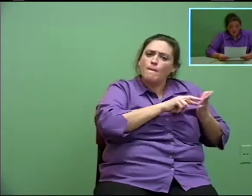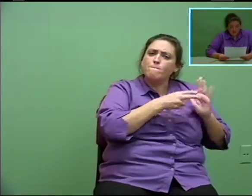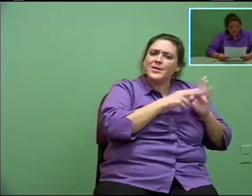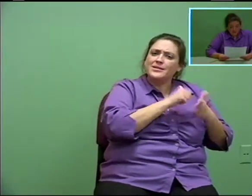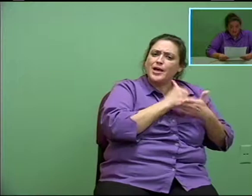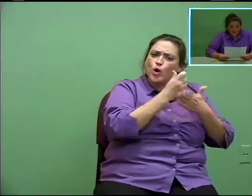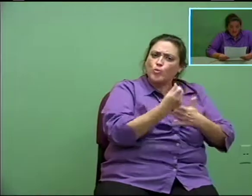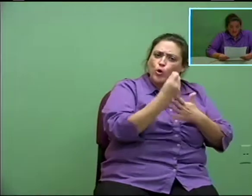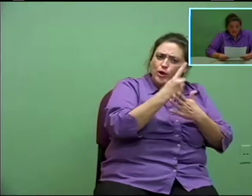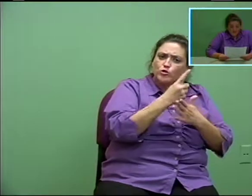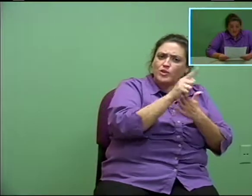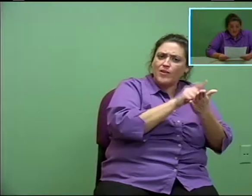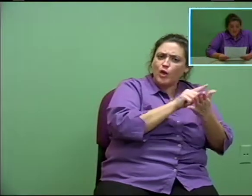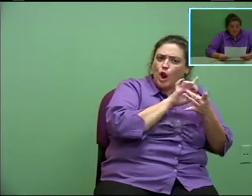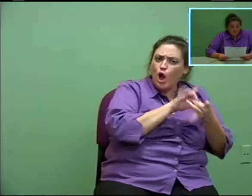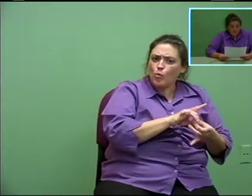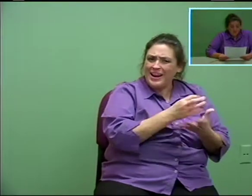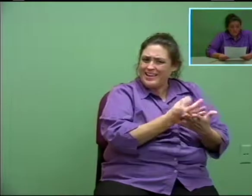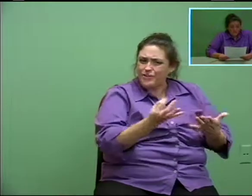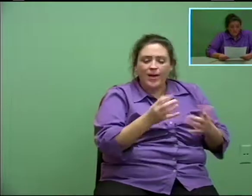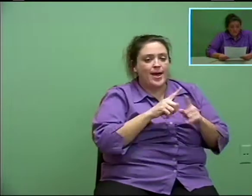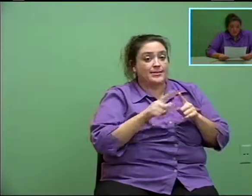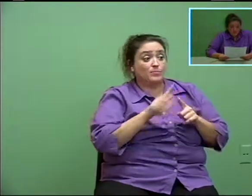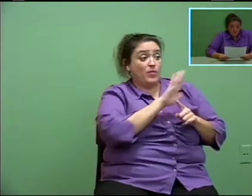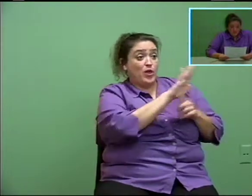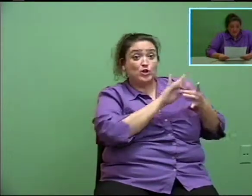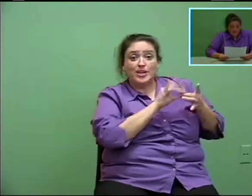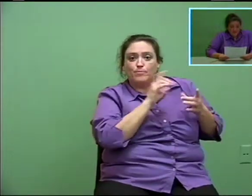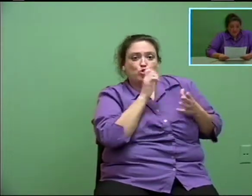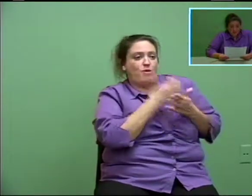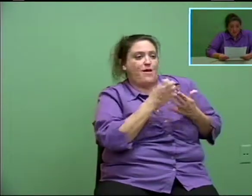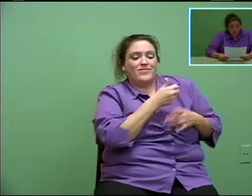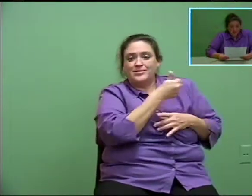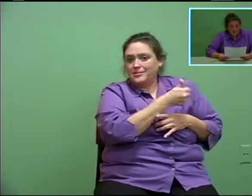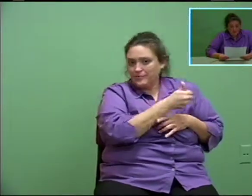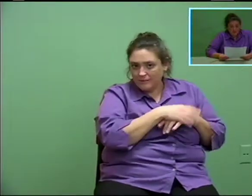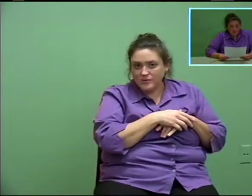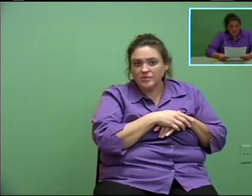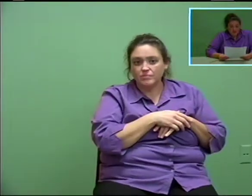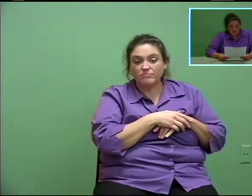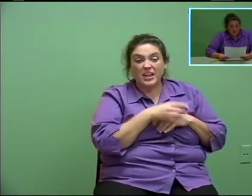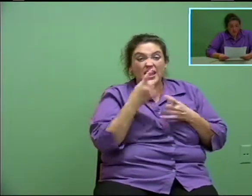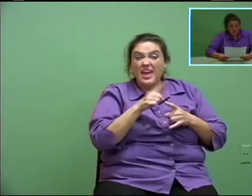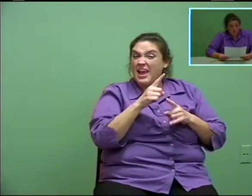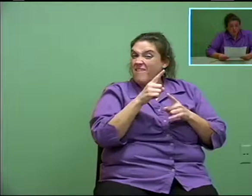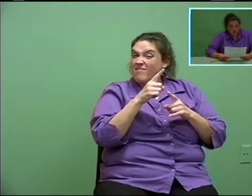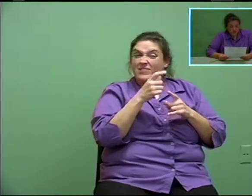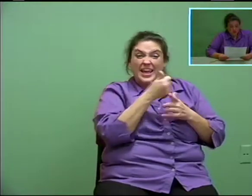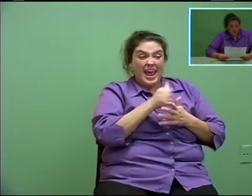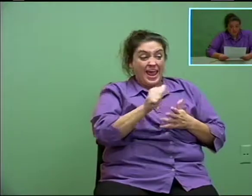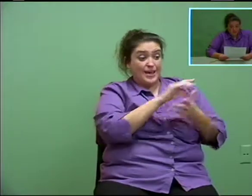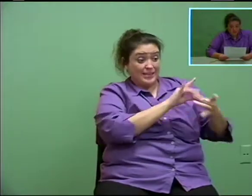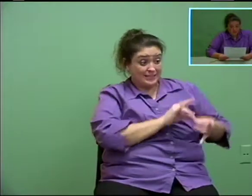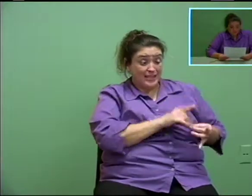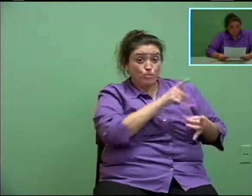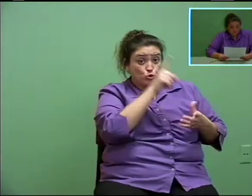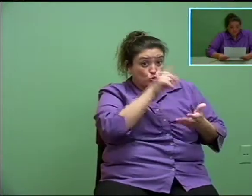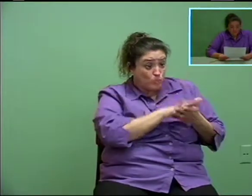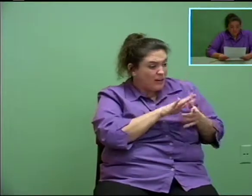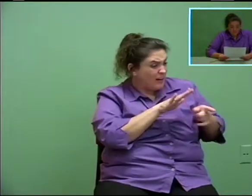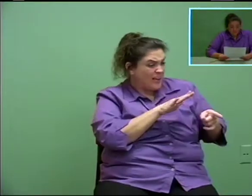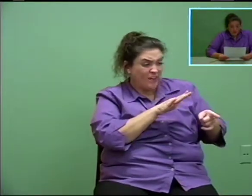not evidence. If any statements were made that you believe are not supported by the evidence, you should disregard